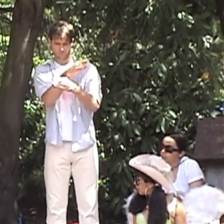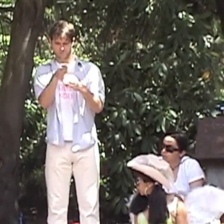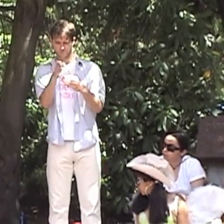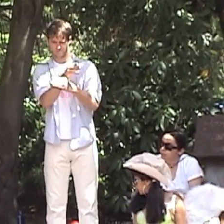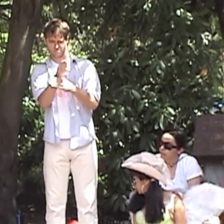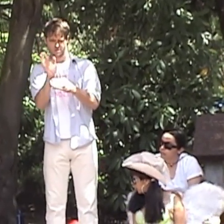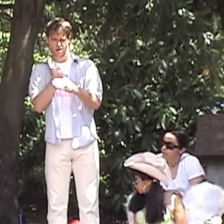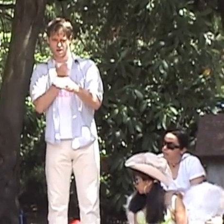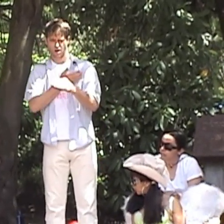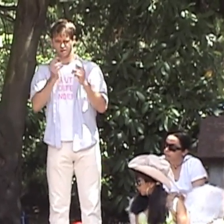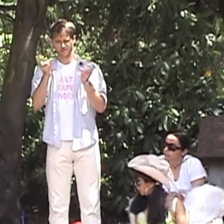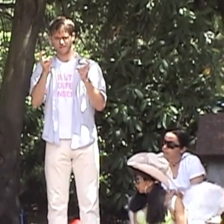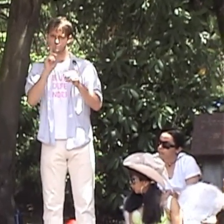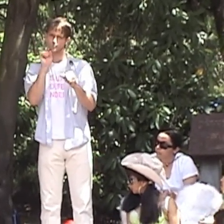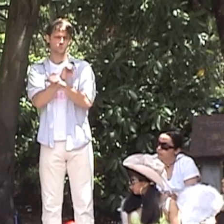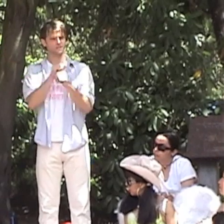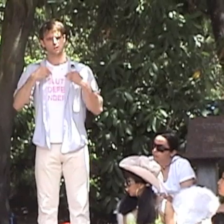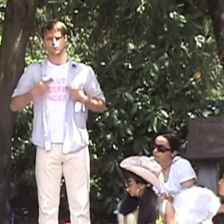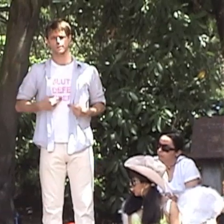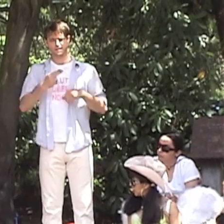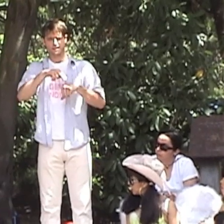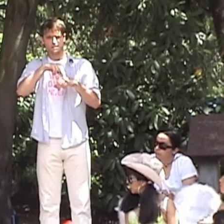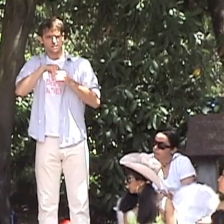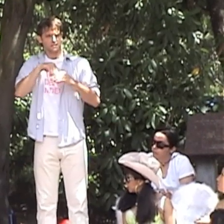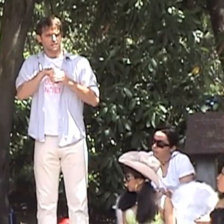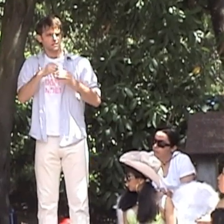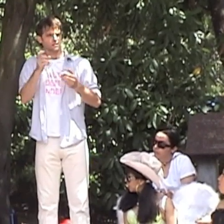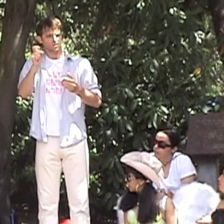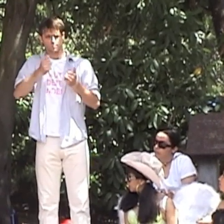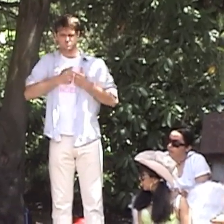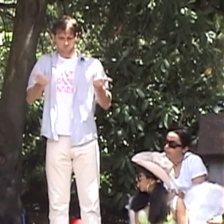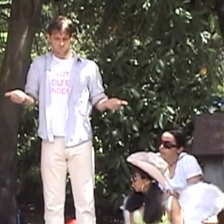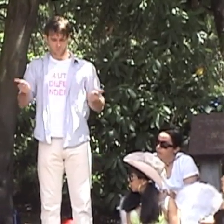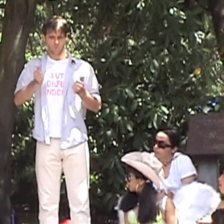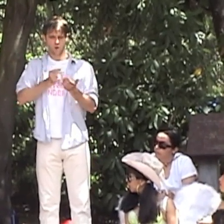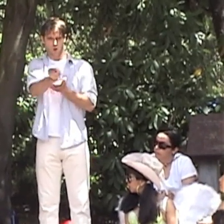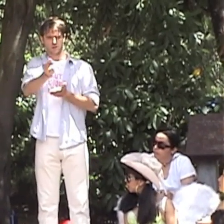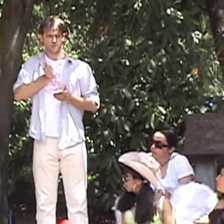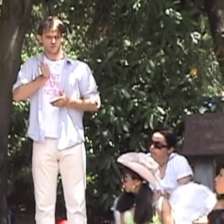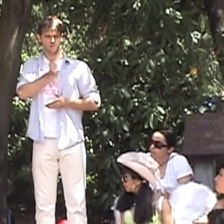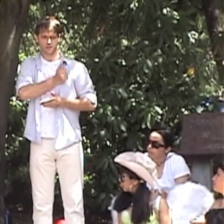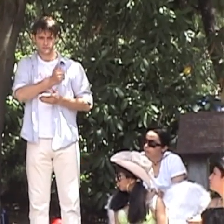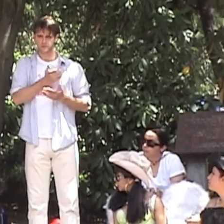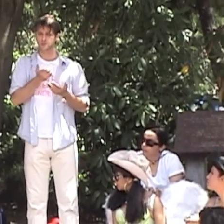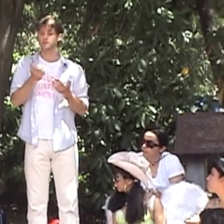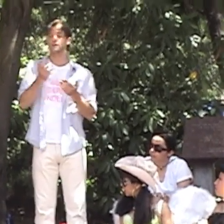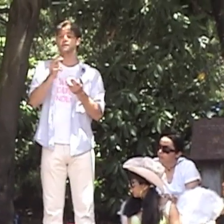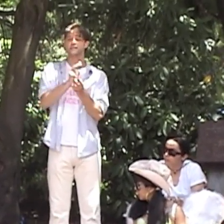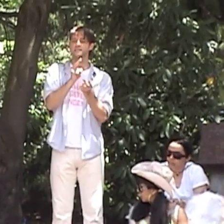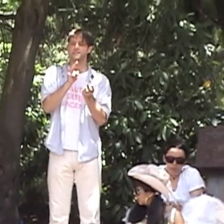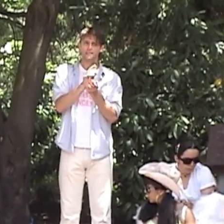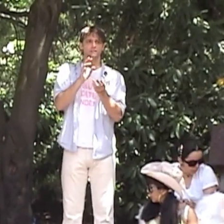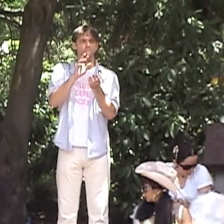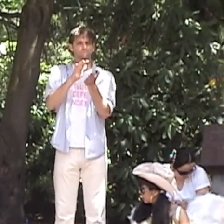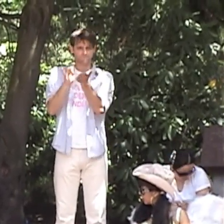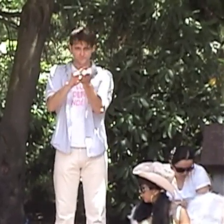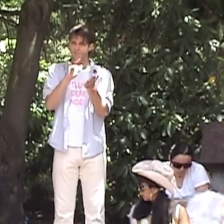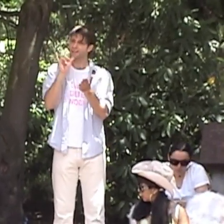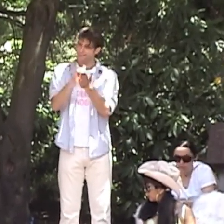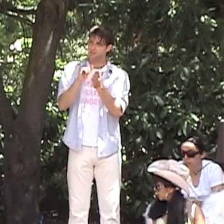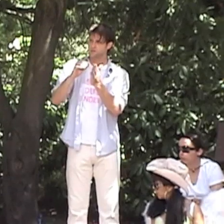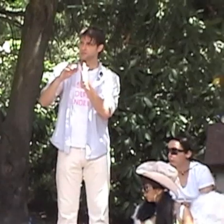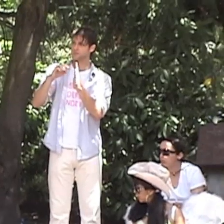human nature? Let us be honest with ourselves. Sexual abuse is a sign of sickness in the abuser. We are all born